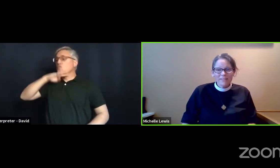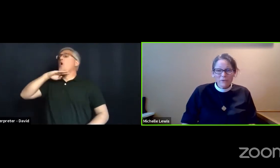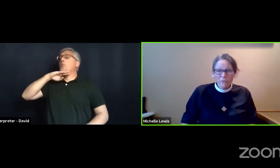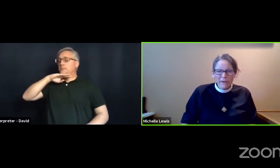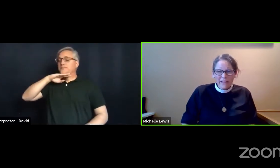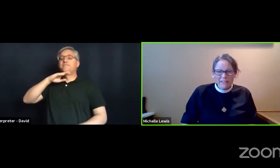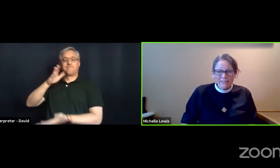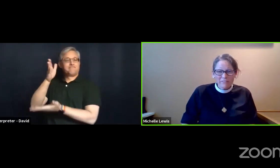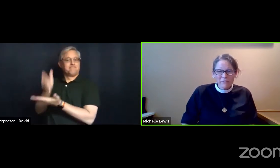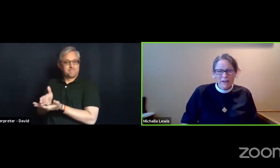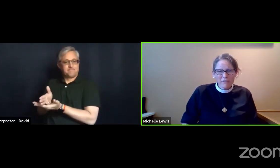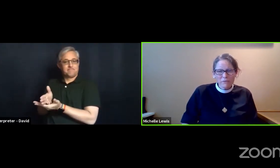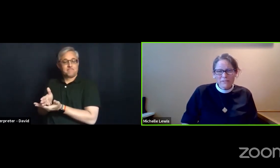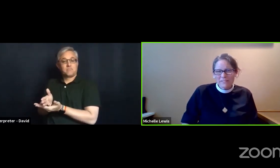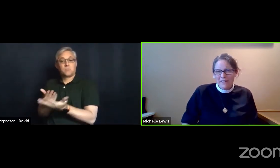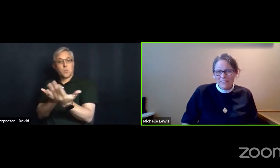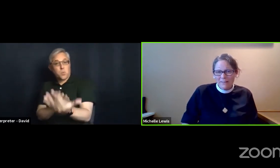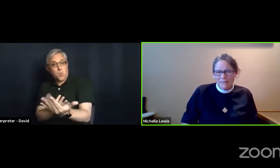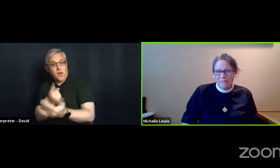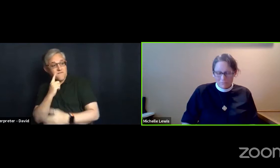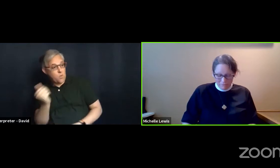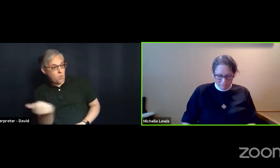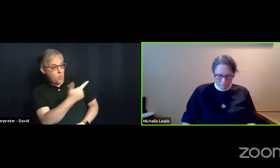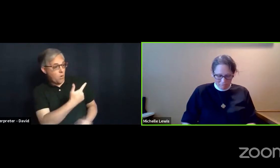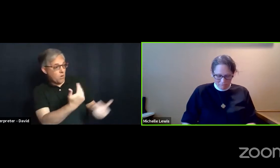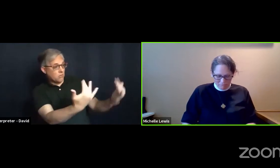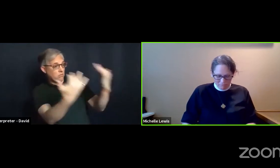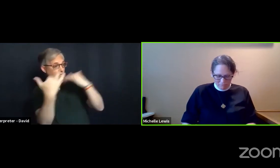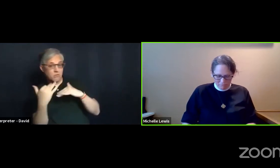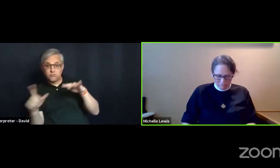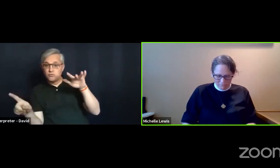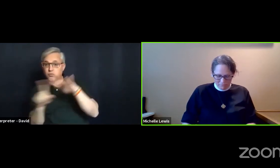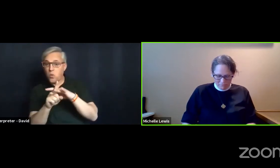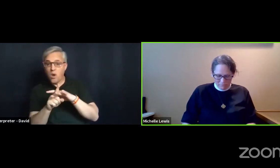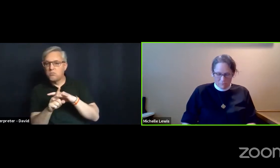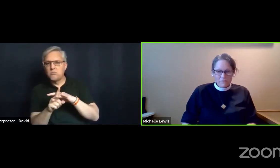and they don't wait for everyone to get there.